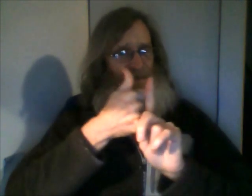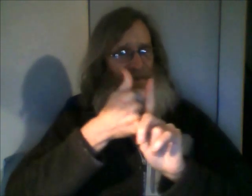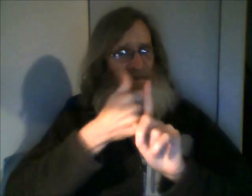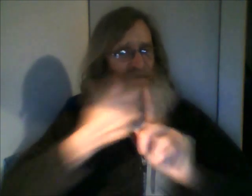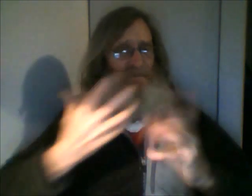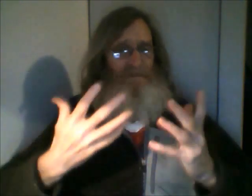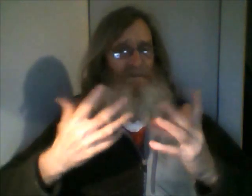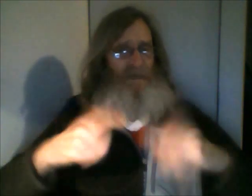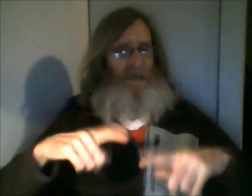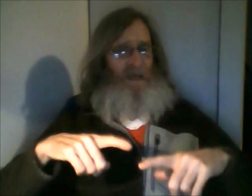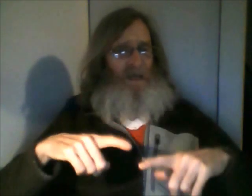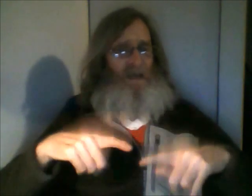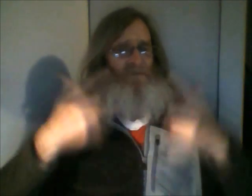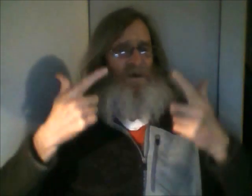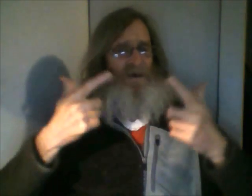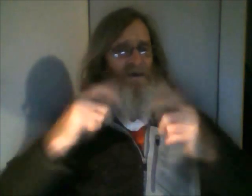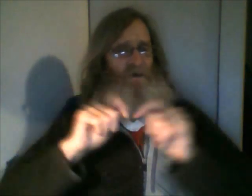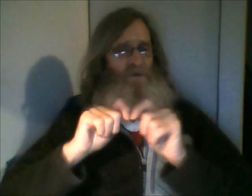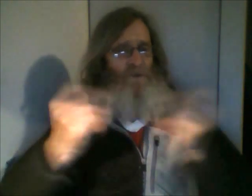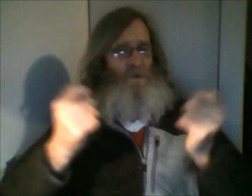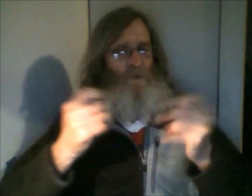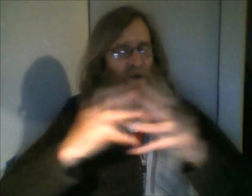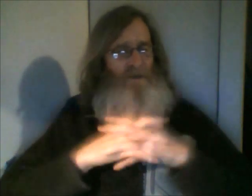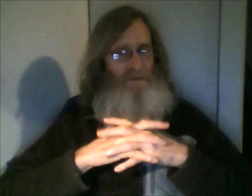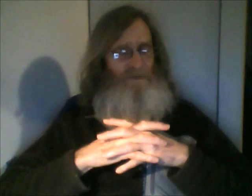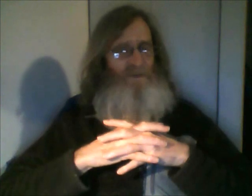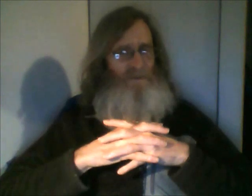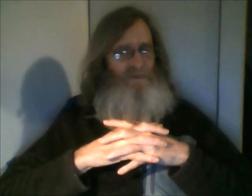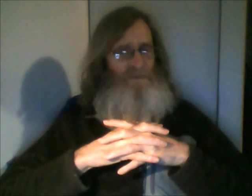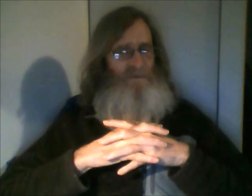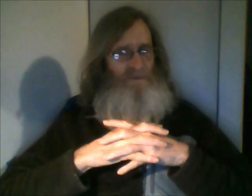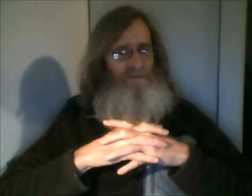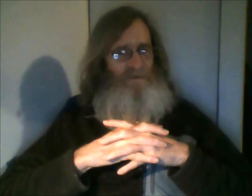They repeat this procedure at the head of the frame, where the handlebars attach.